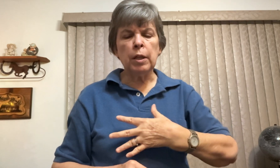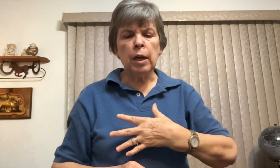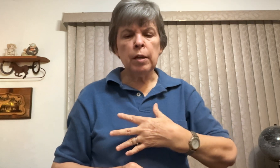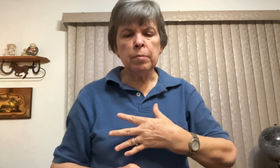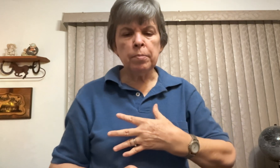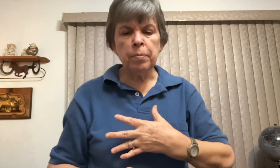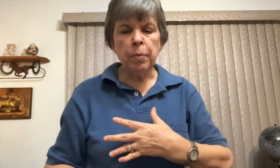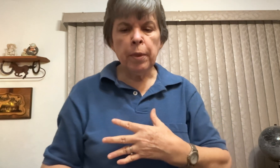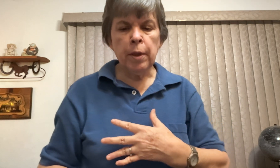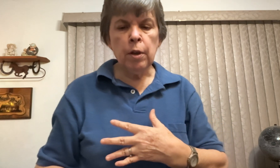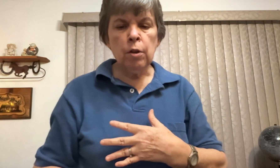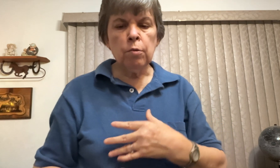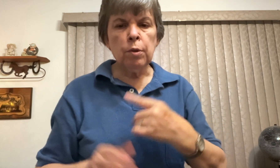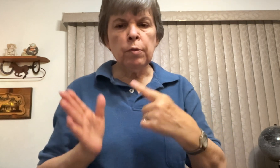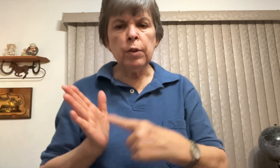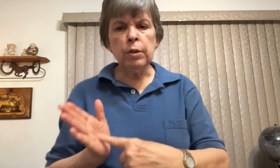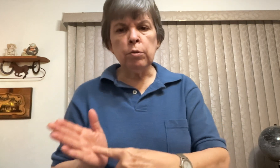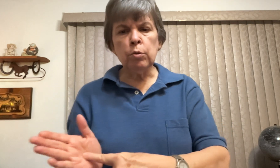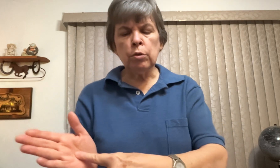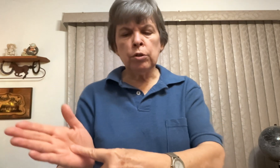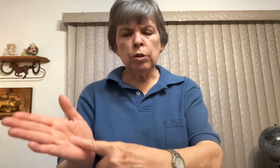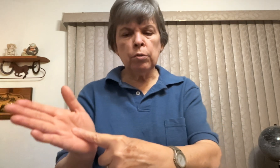that, revealed or shown.